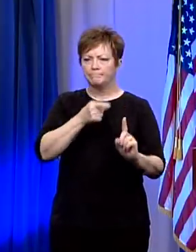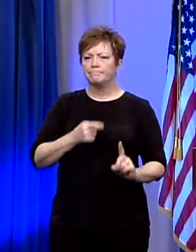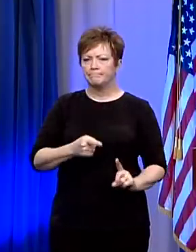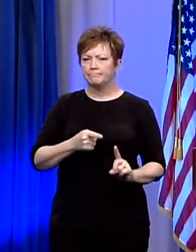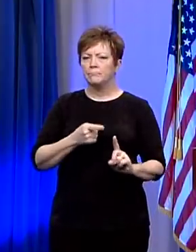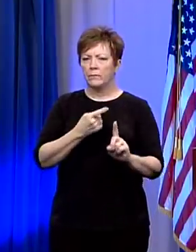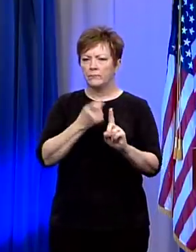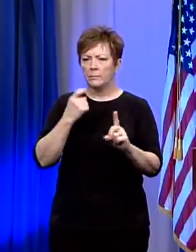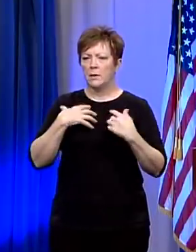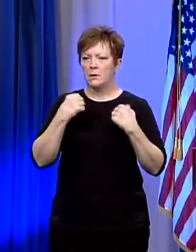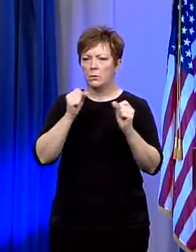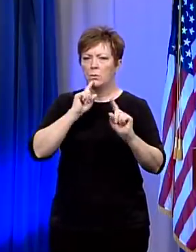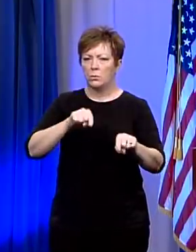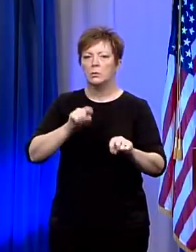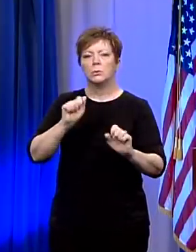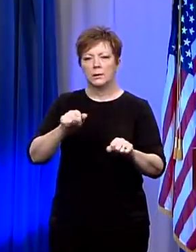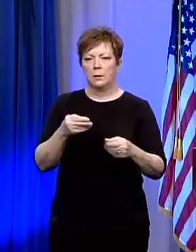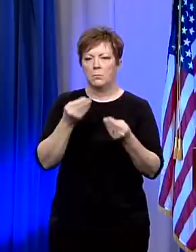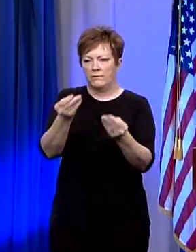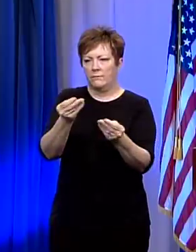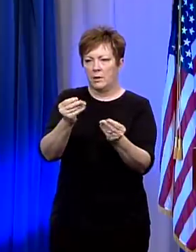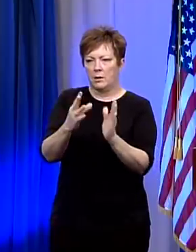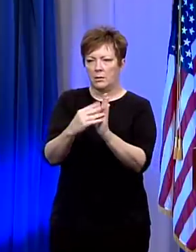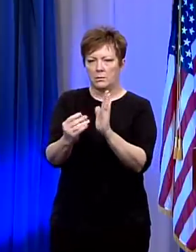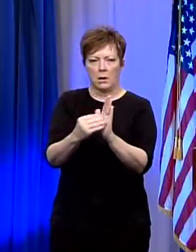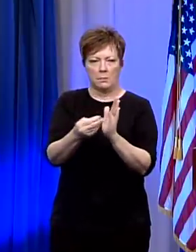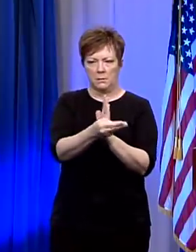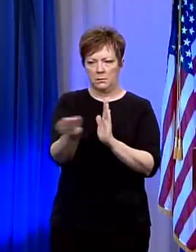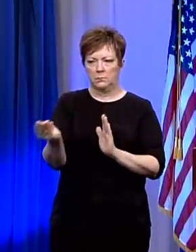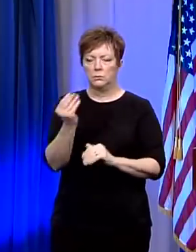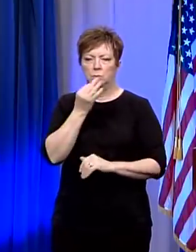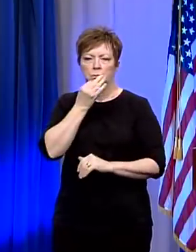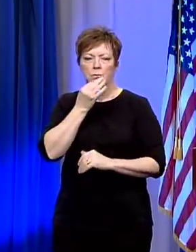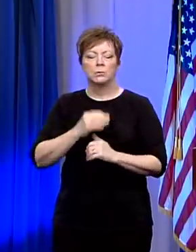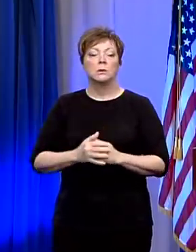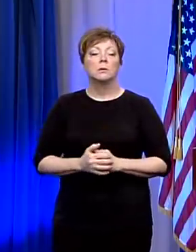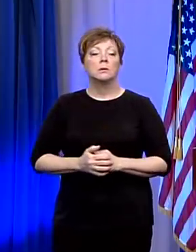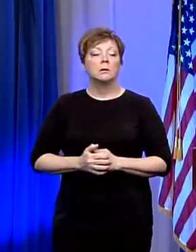and we'll be able to provide you with a copy of that just shortly.